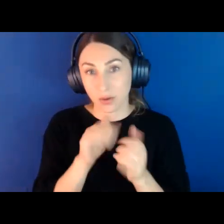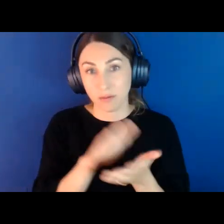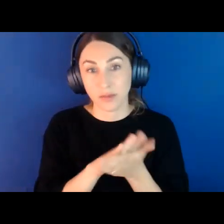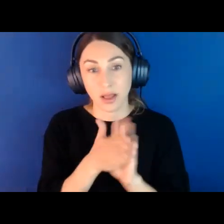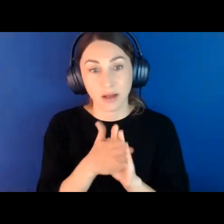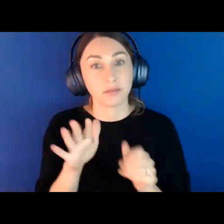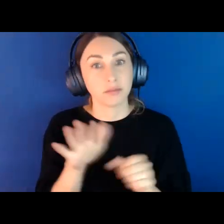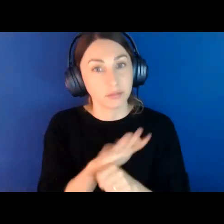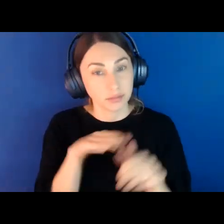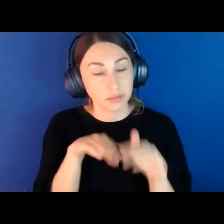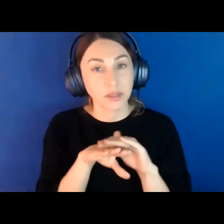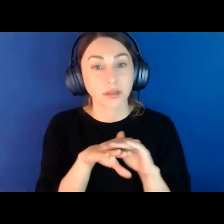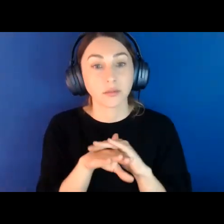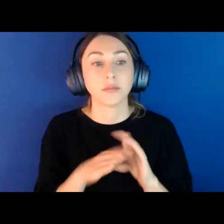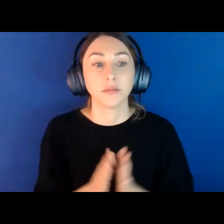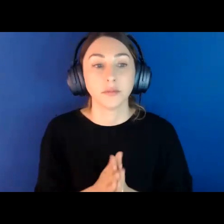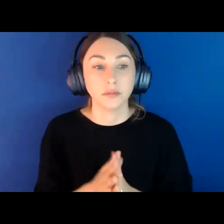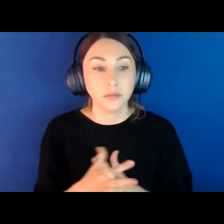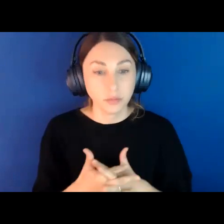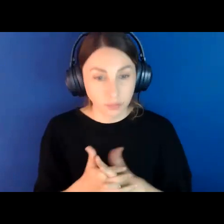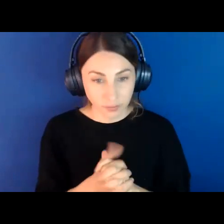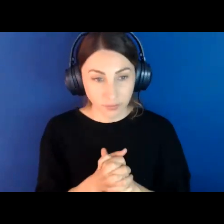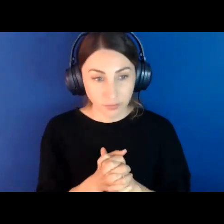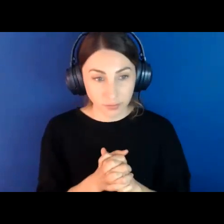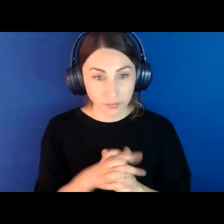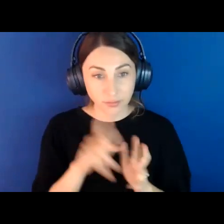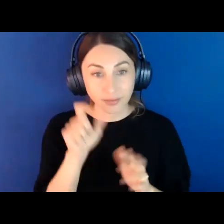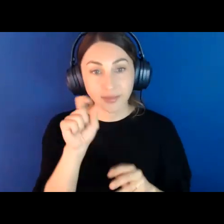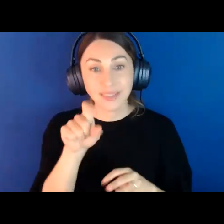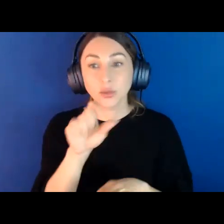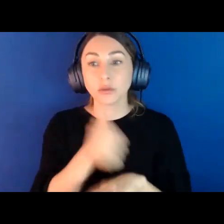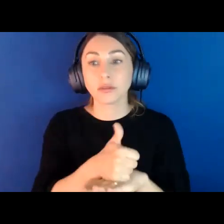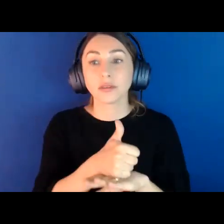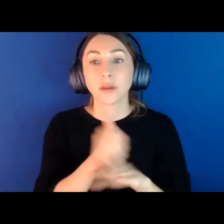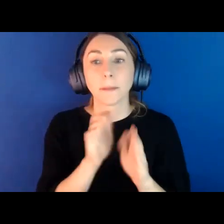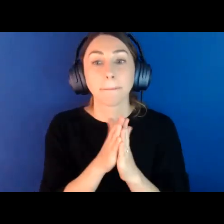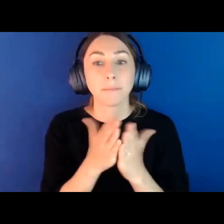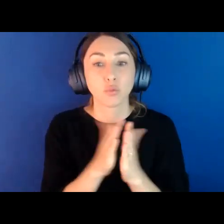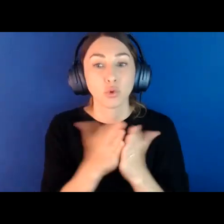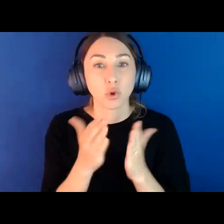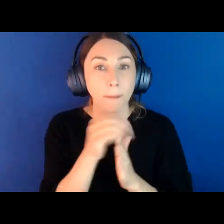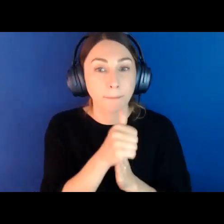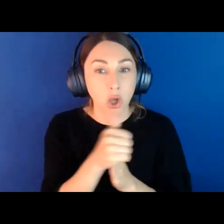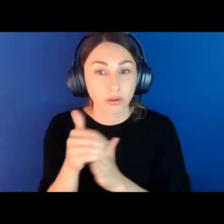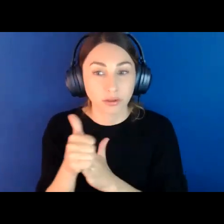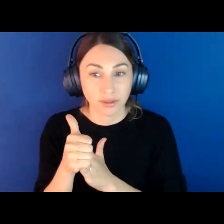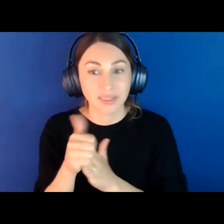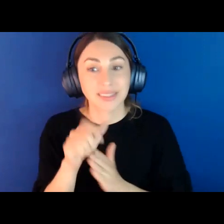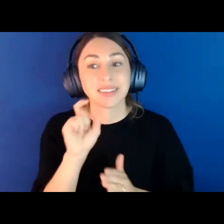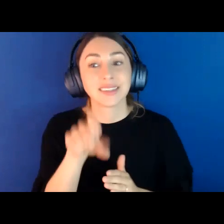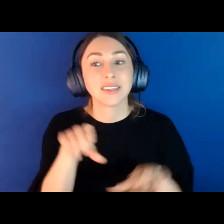accessible. You need to set up your bookmarks. This needs to be done as a penultimate